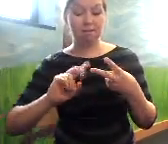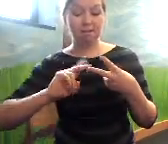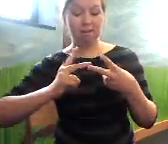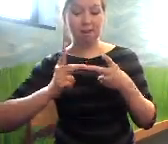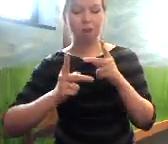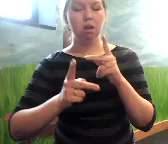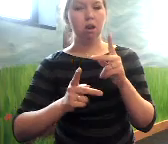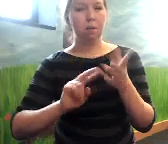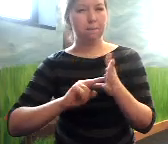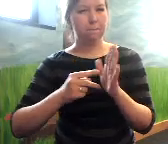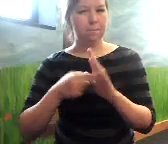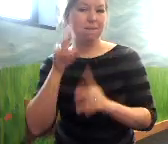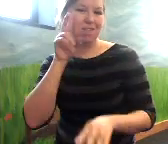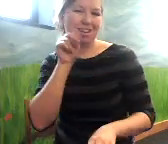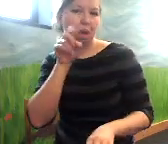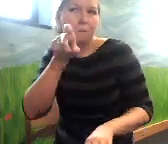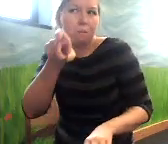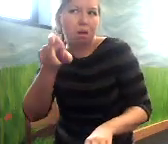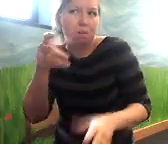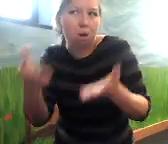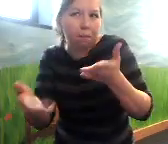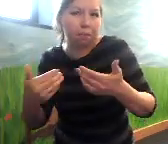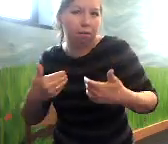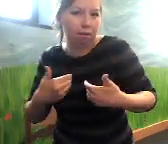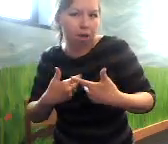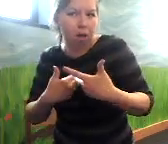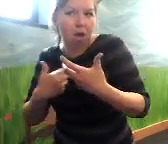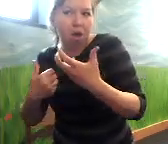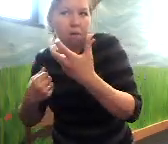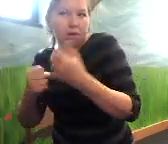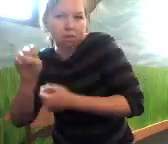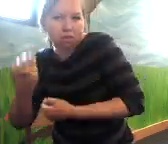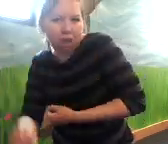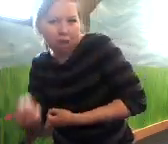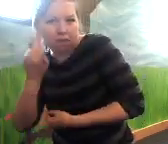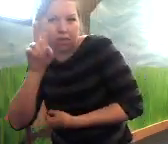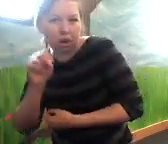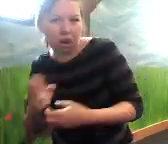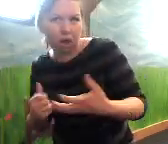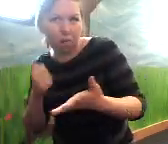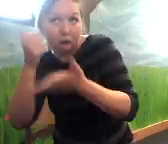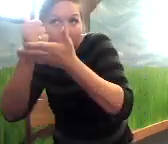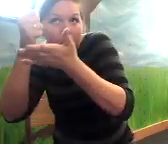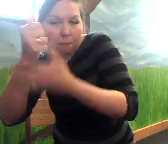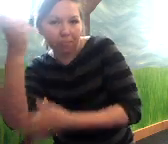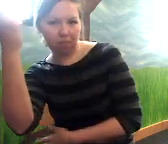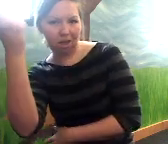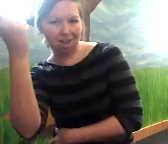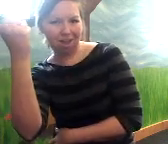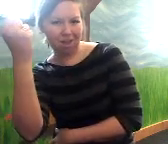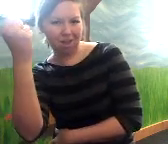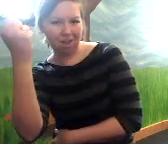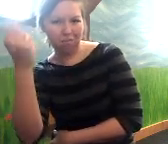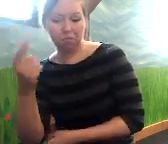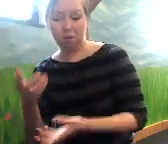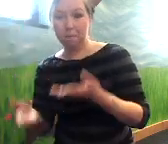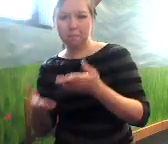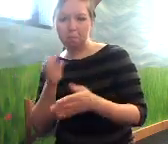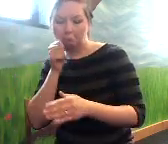them in these offenses. Now, that's after we have been told that LBJ and the Pentagon giving these